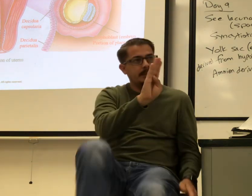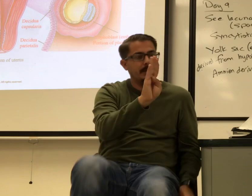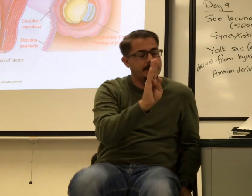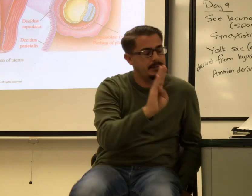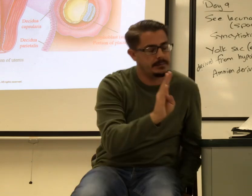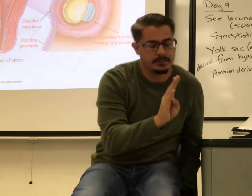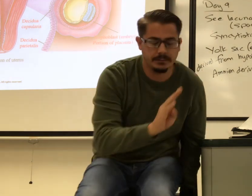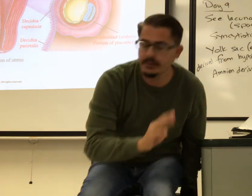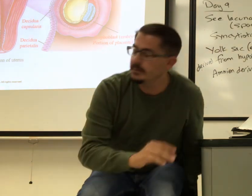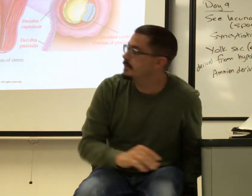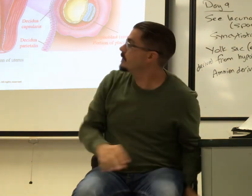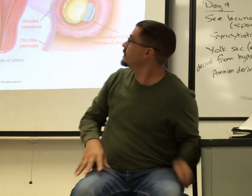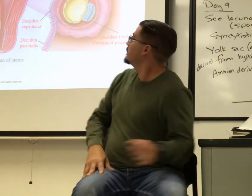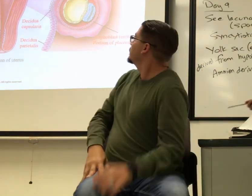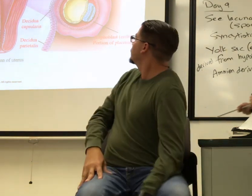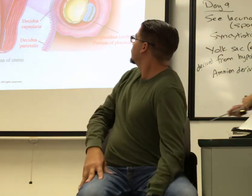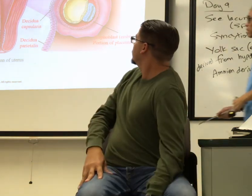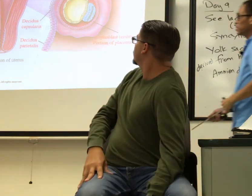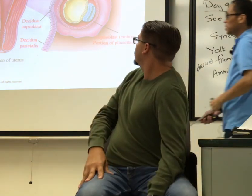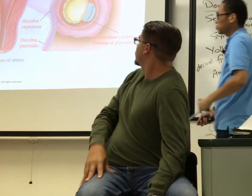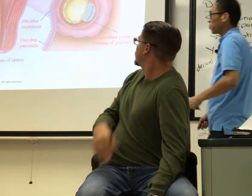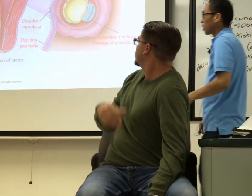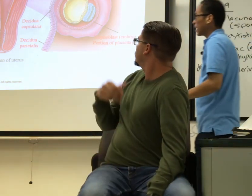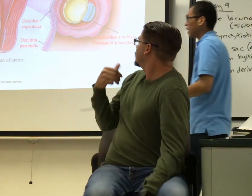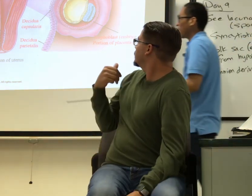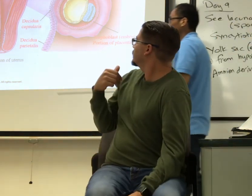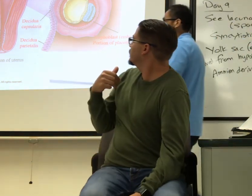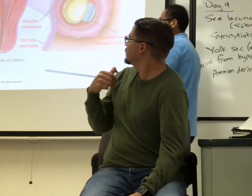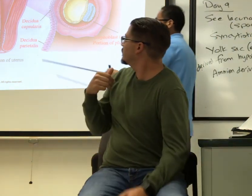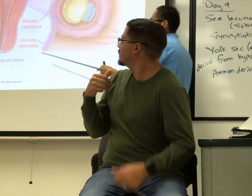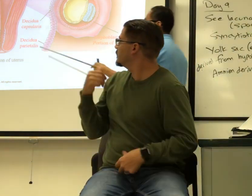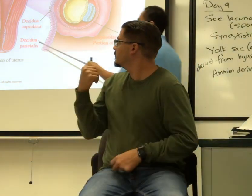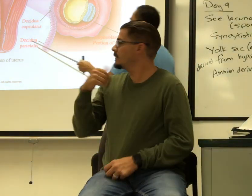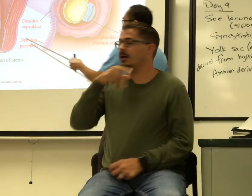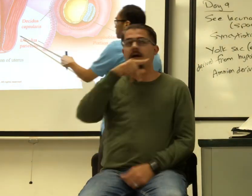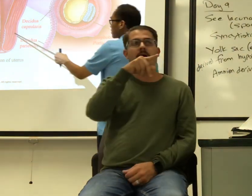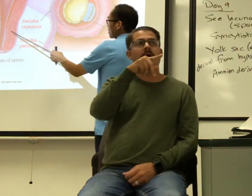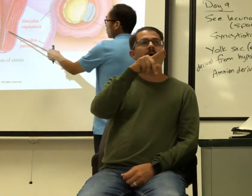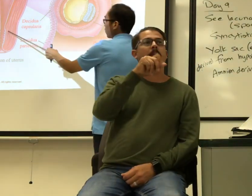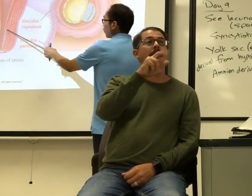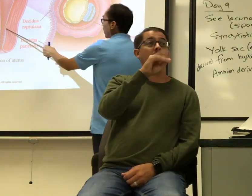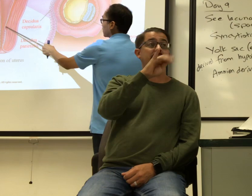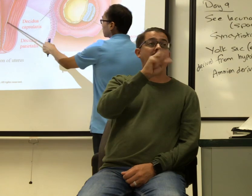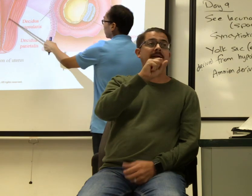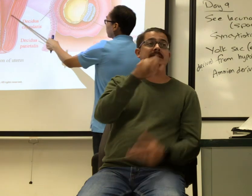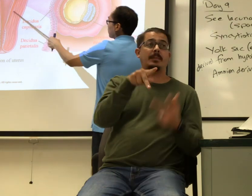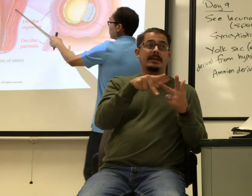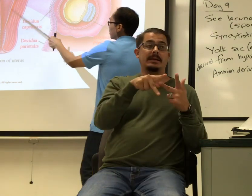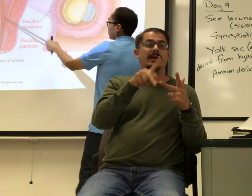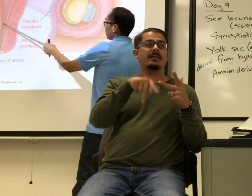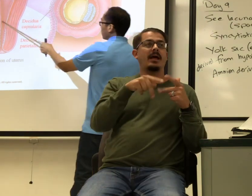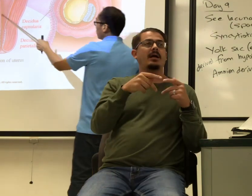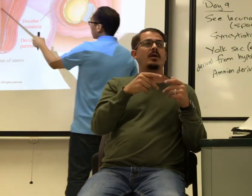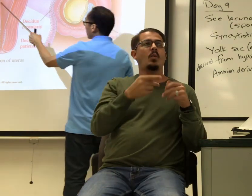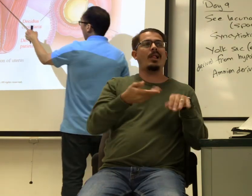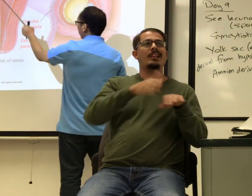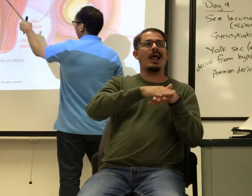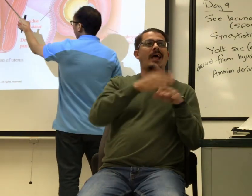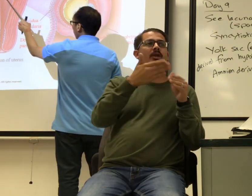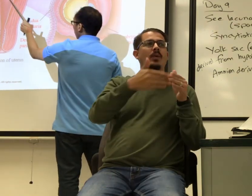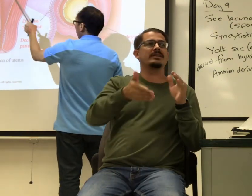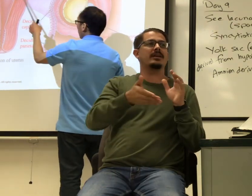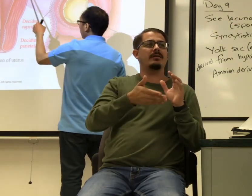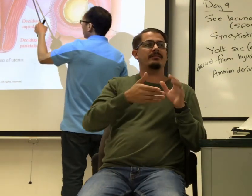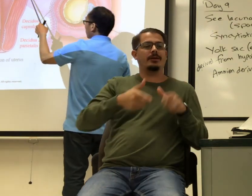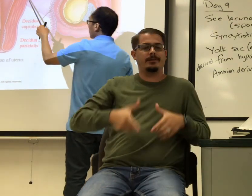Now the rest of it, the rest of the decidua, decidua paratalis, it lines the rest of the uterine